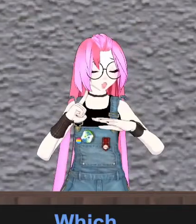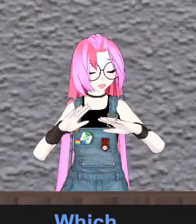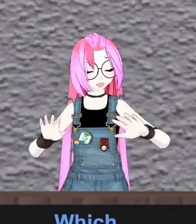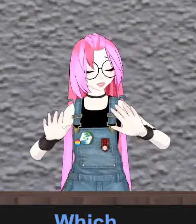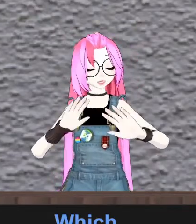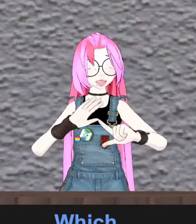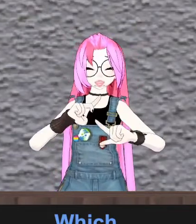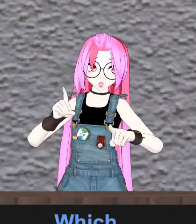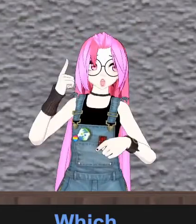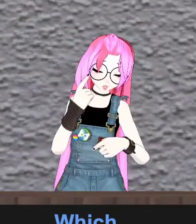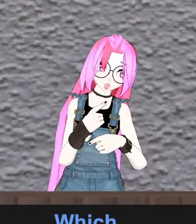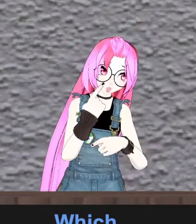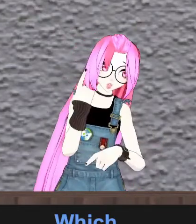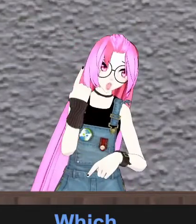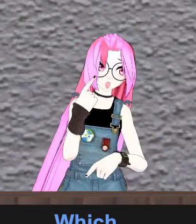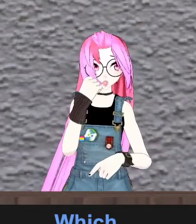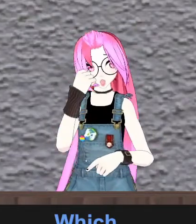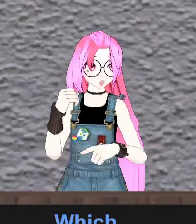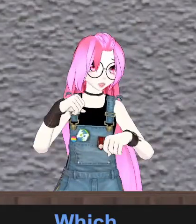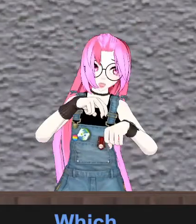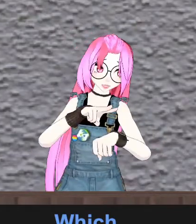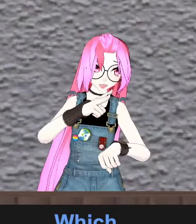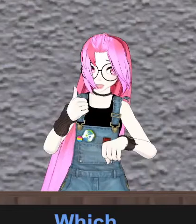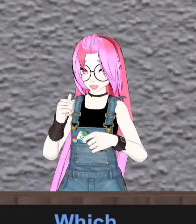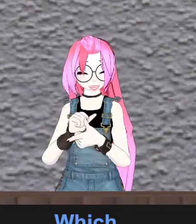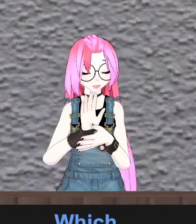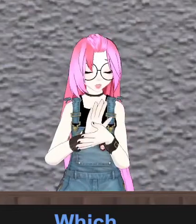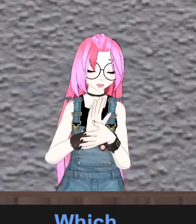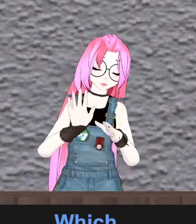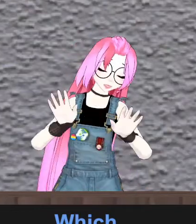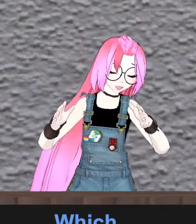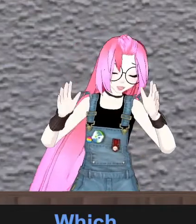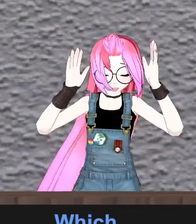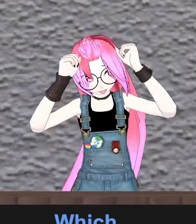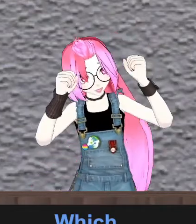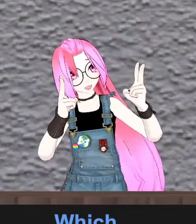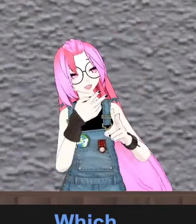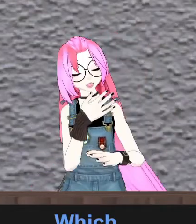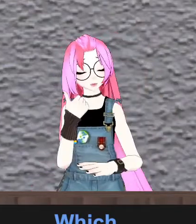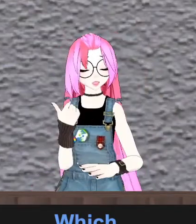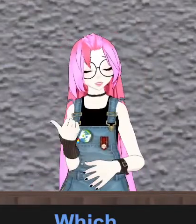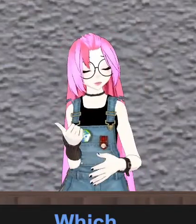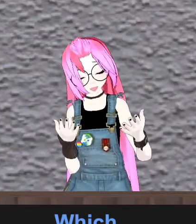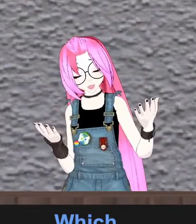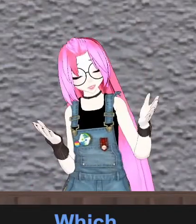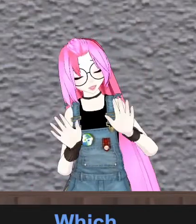kids, but you have to find the right one because, of course, just like any other school, sometimes the education isn't the best. It's just the